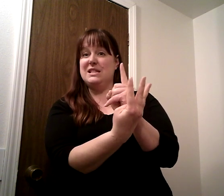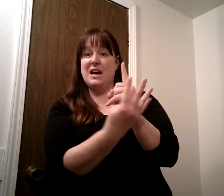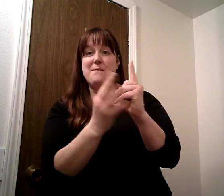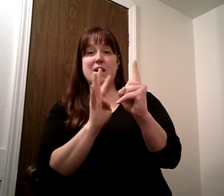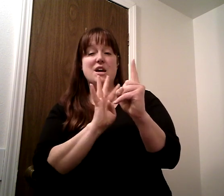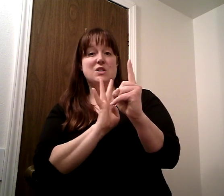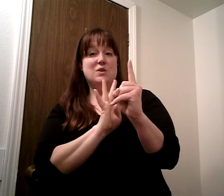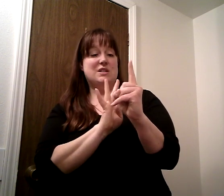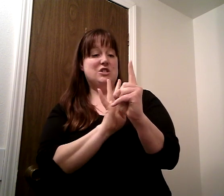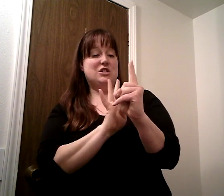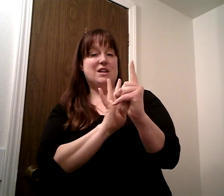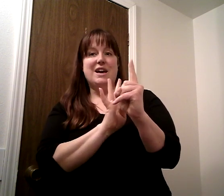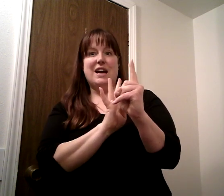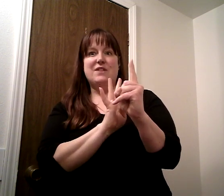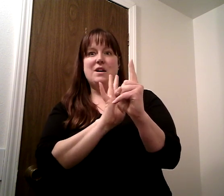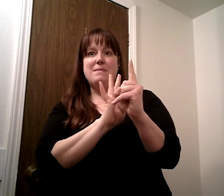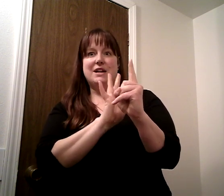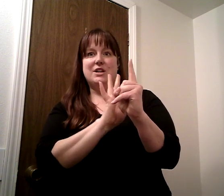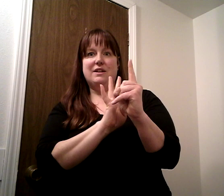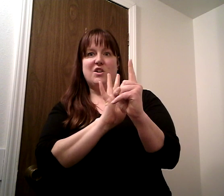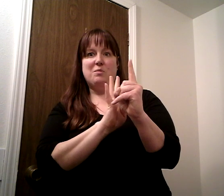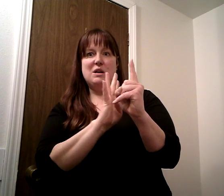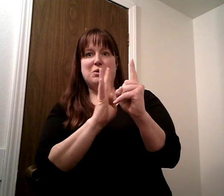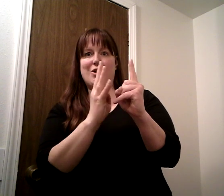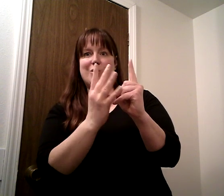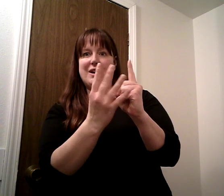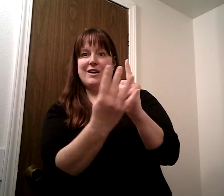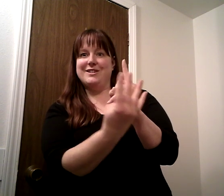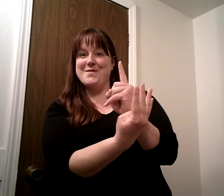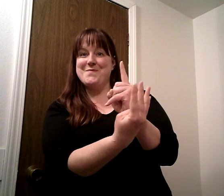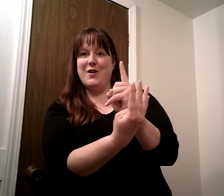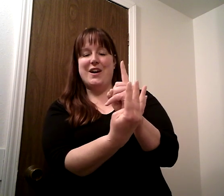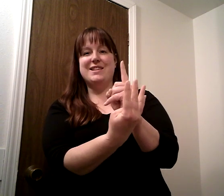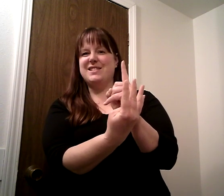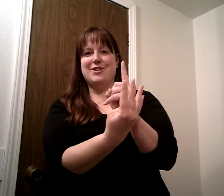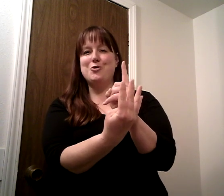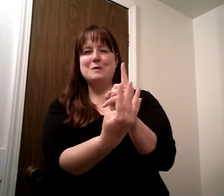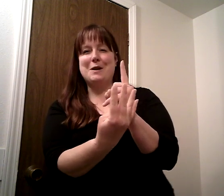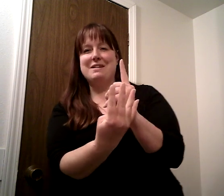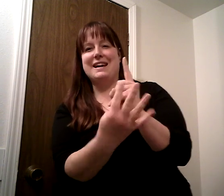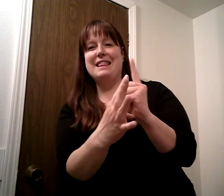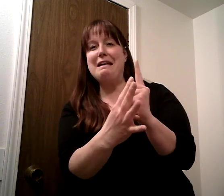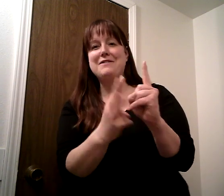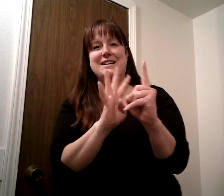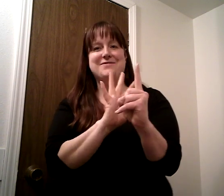see that? So this is just kind of imagining that there are people all the way around him. Okay, this is the coolest part about sign. I love